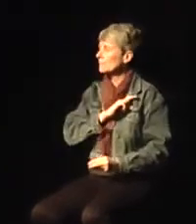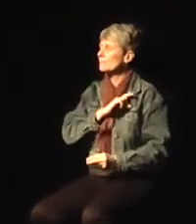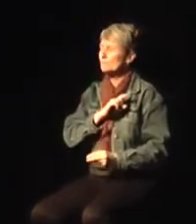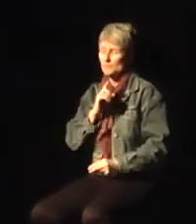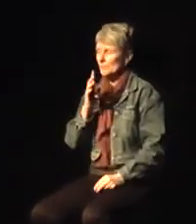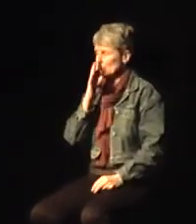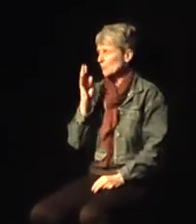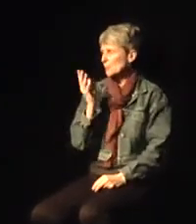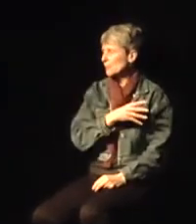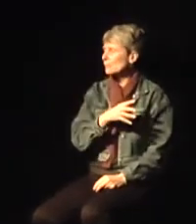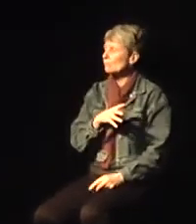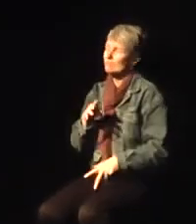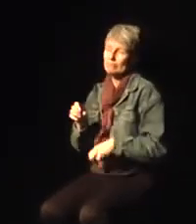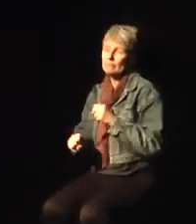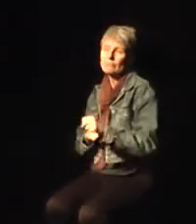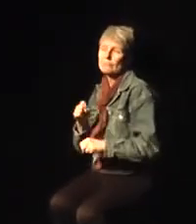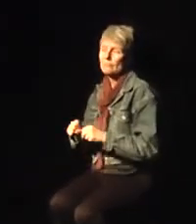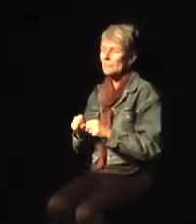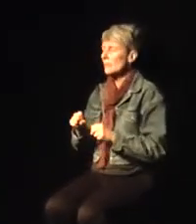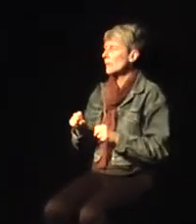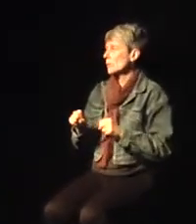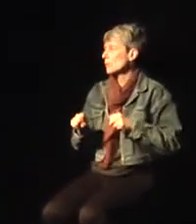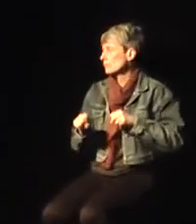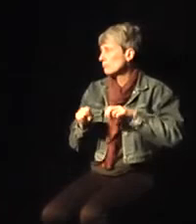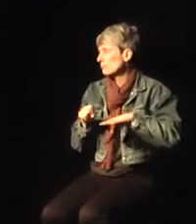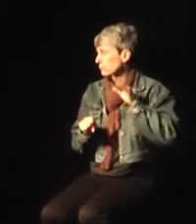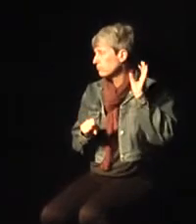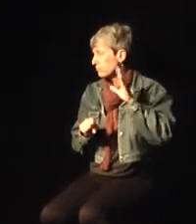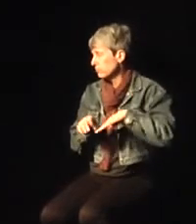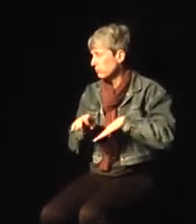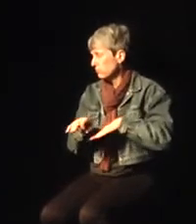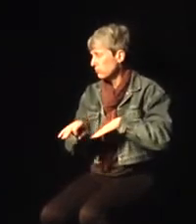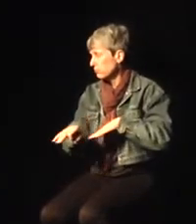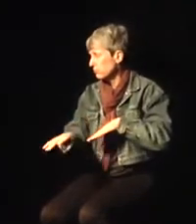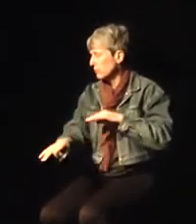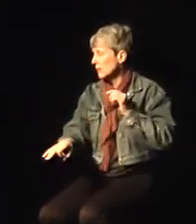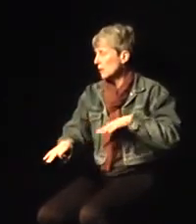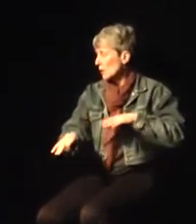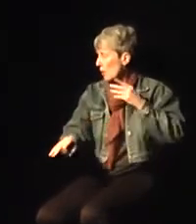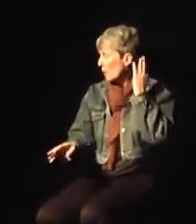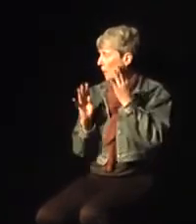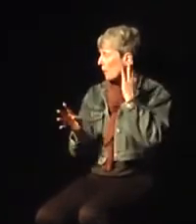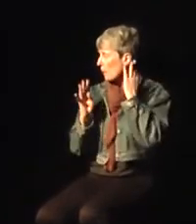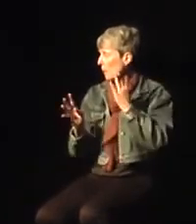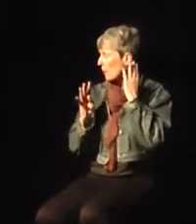Ignoring this, without pedaling, I let gravity and the hill take over. I'm gaining more and more speed.